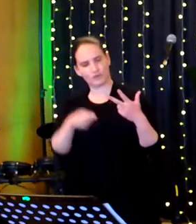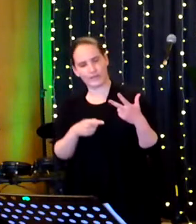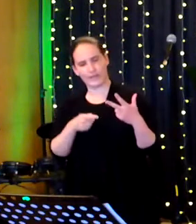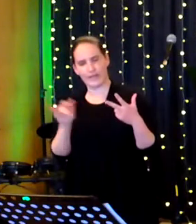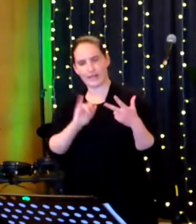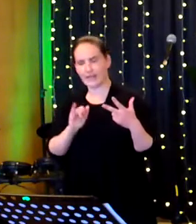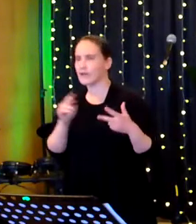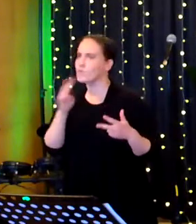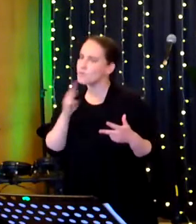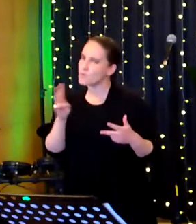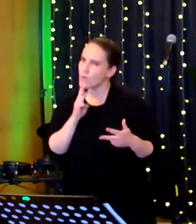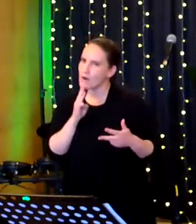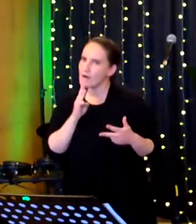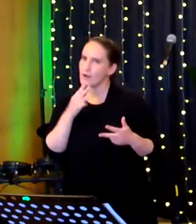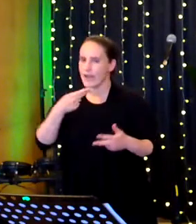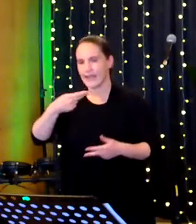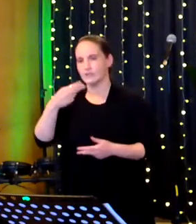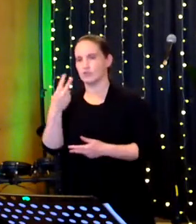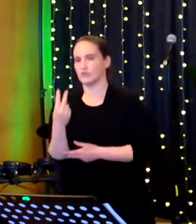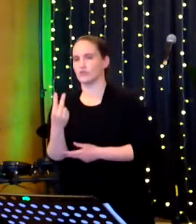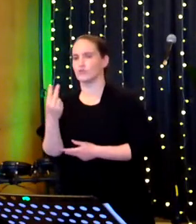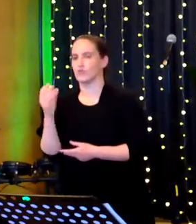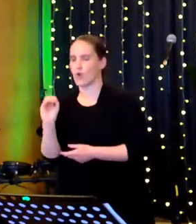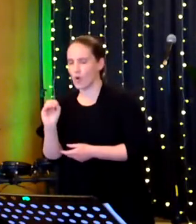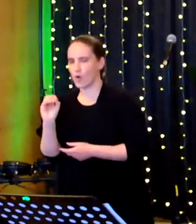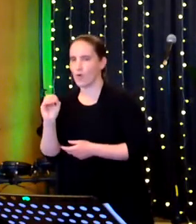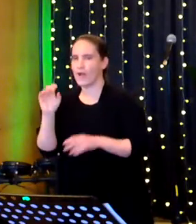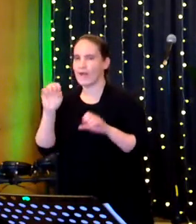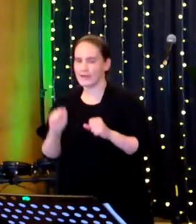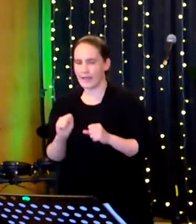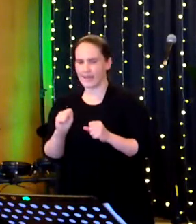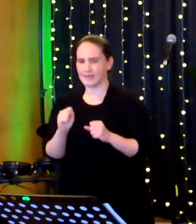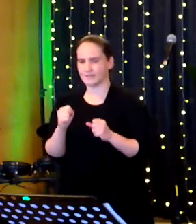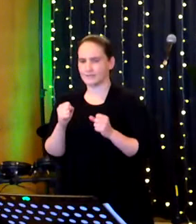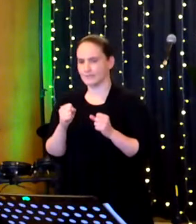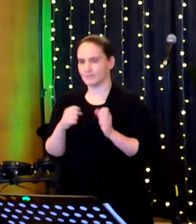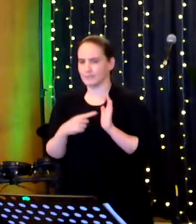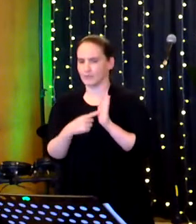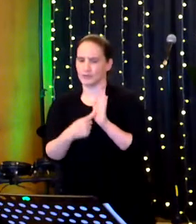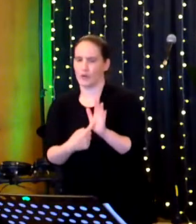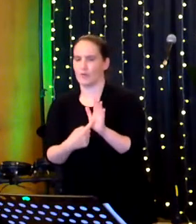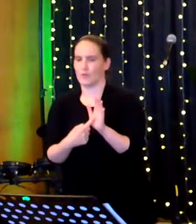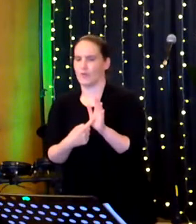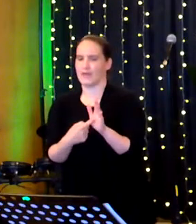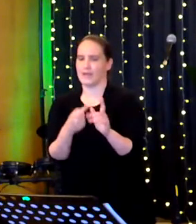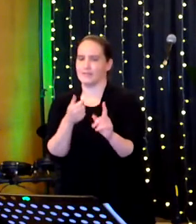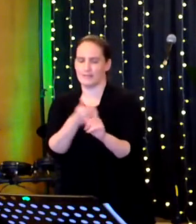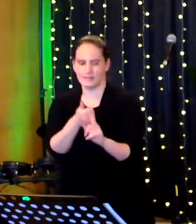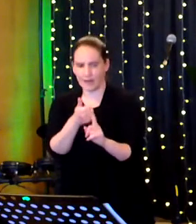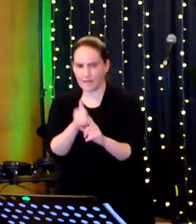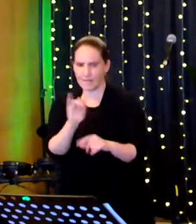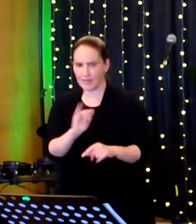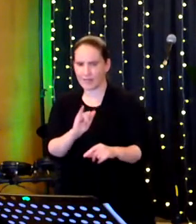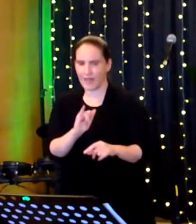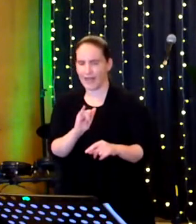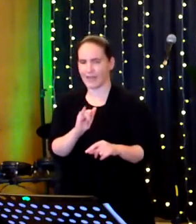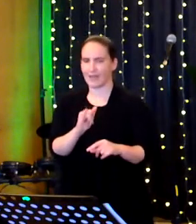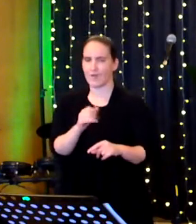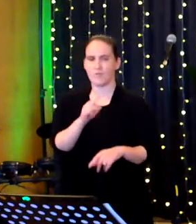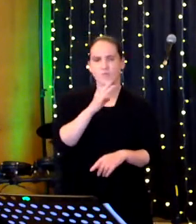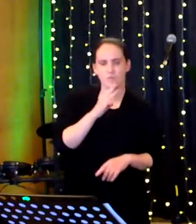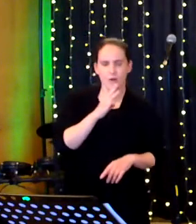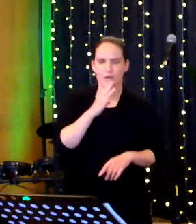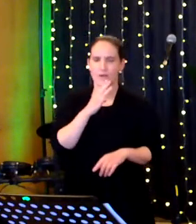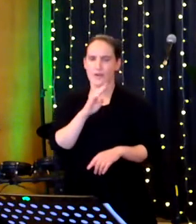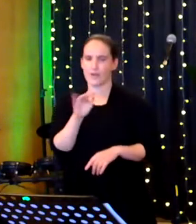can exist as a gas, a steam. It can exist as a liquid, water. And it can exist as ice, a